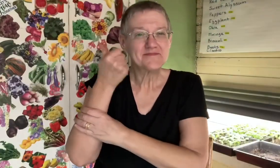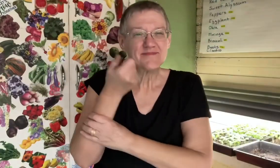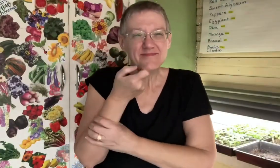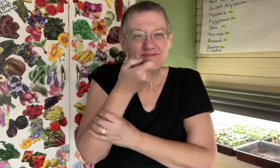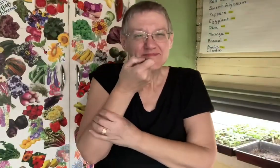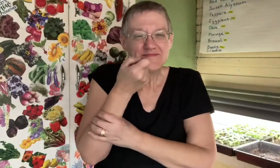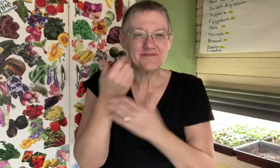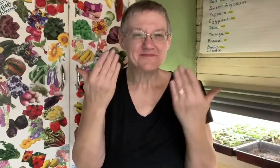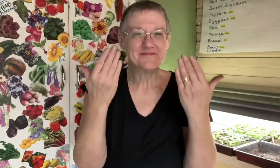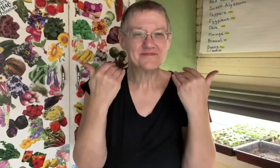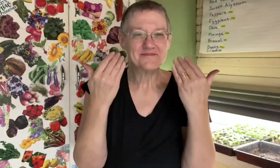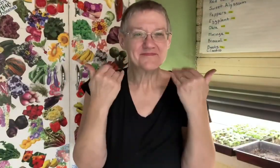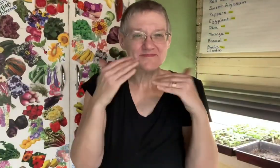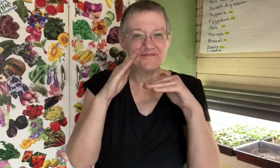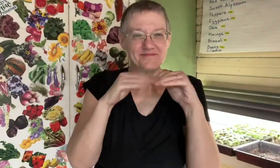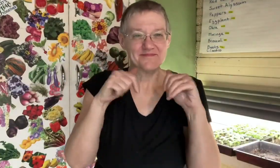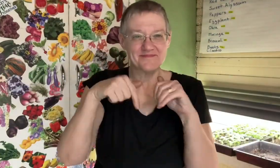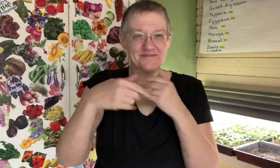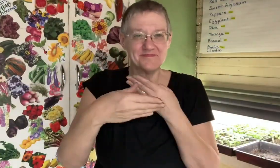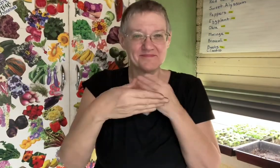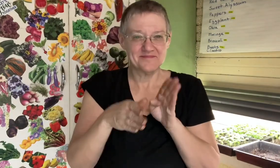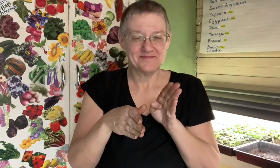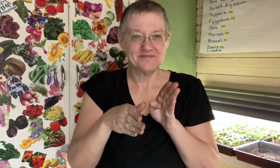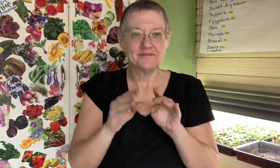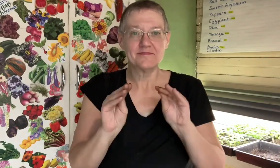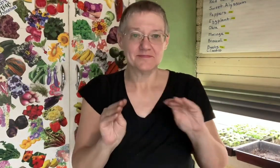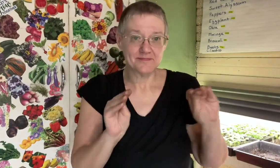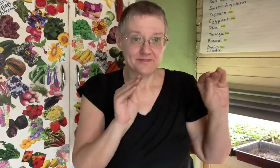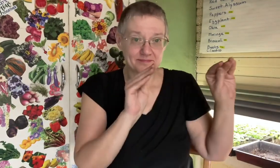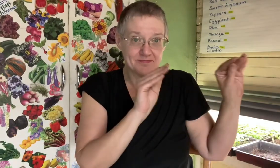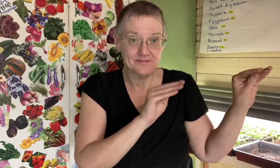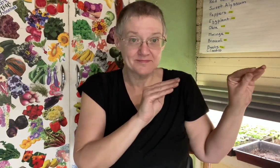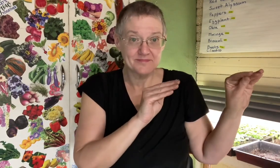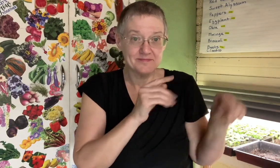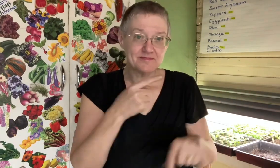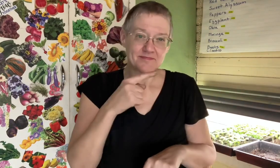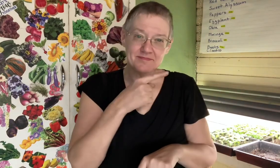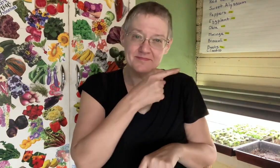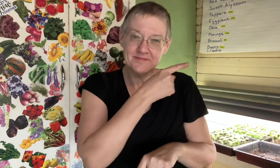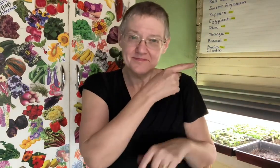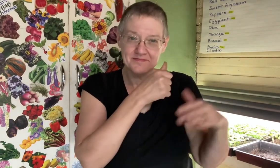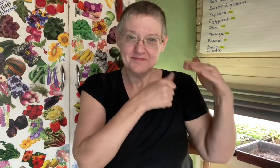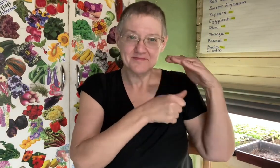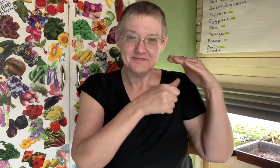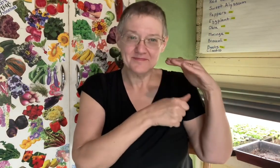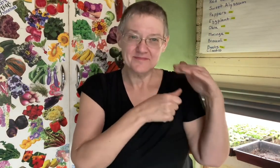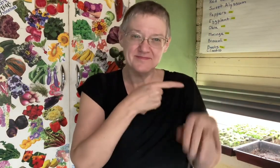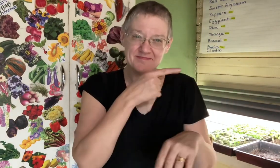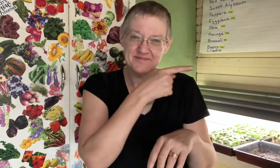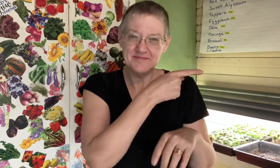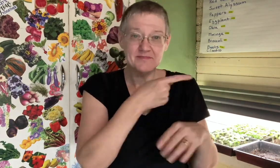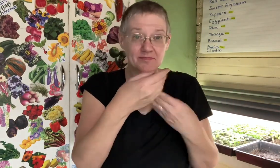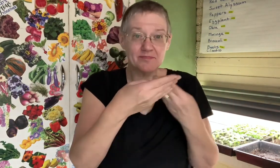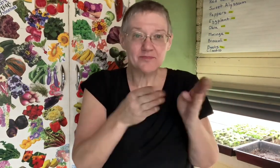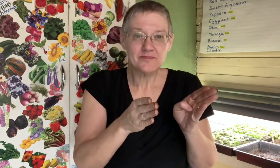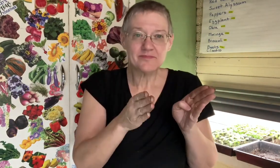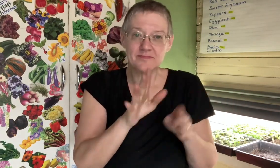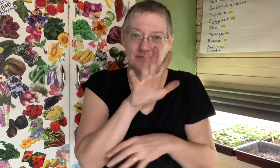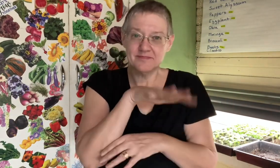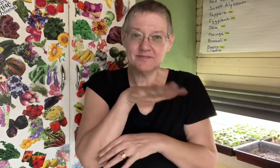Now they're going to grow best in a little bit cooler location. So we're going to move them over to the other end of the basement where the